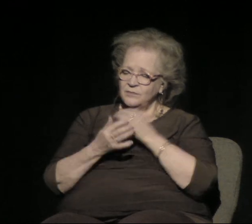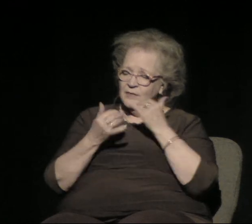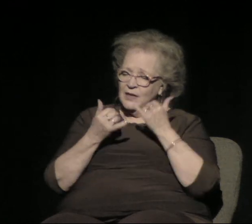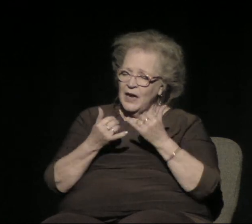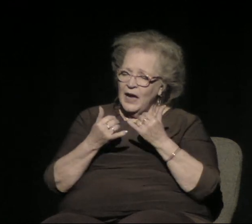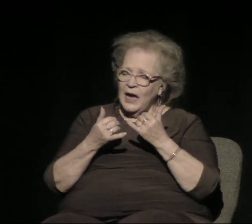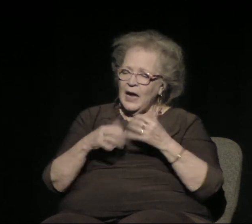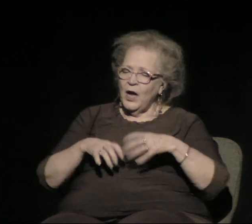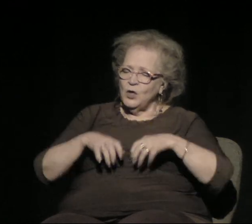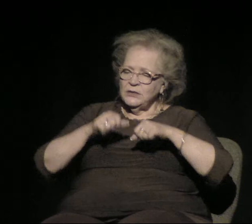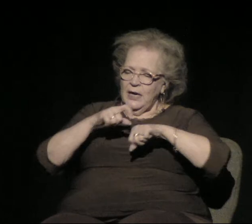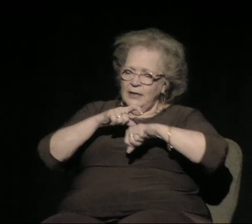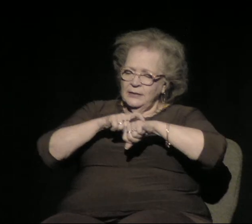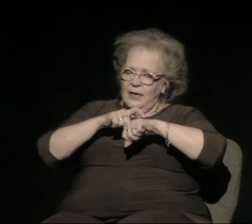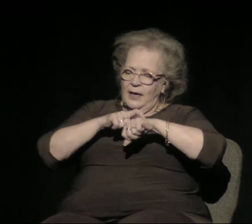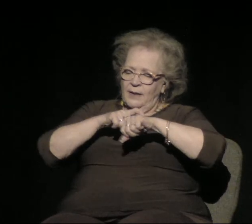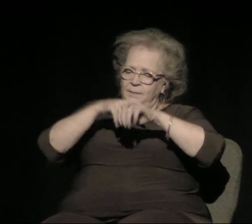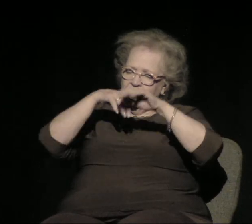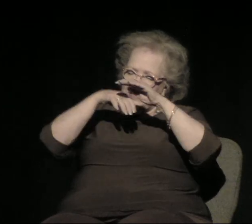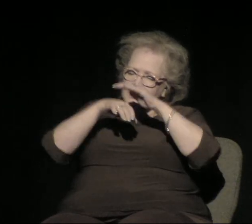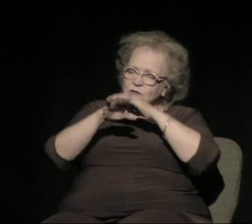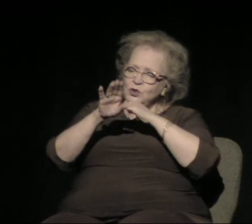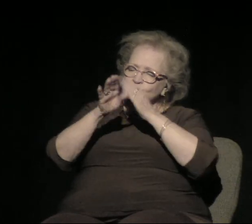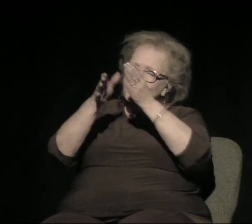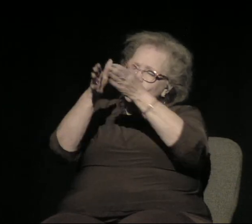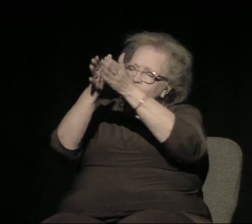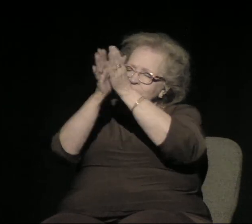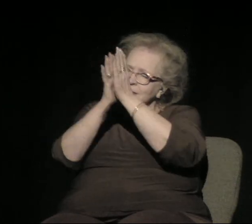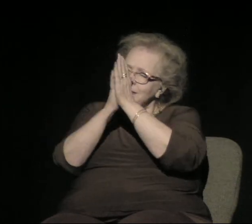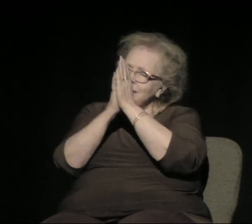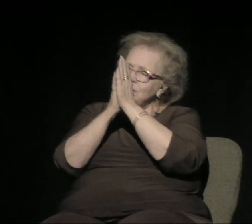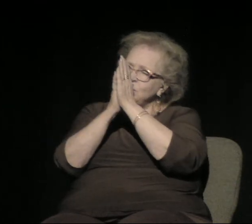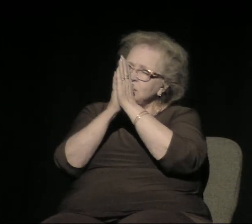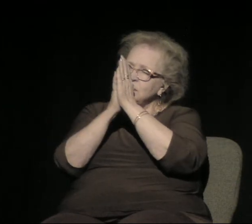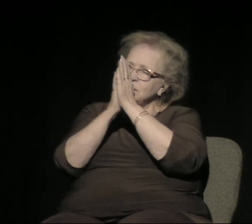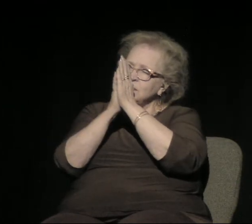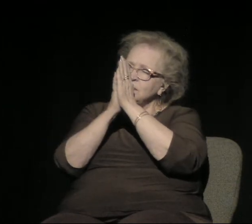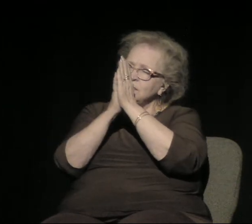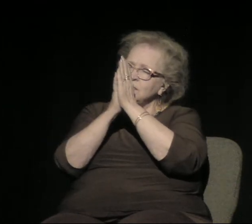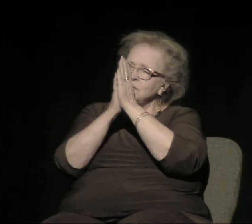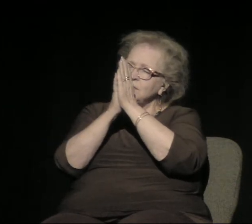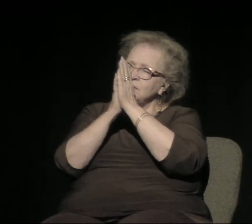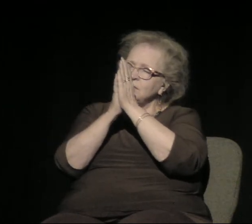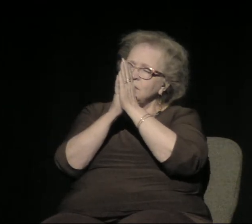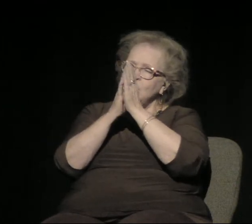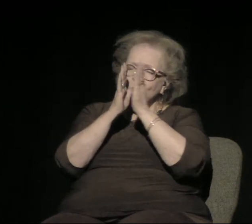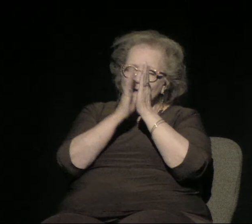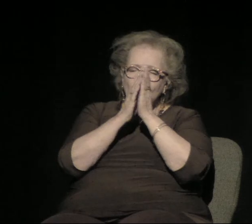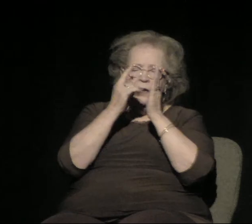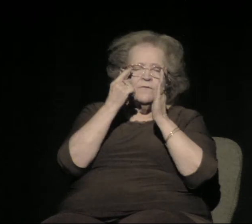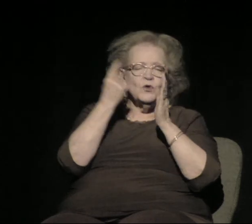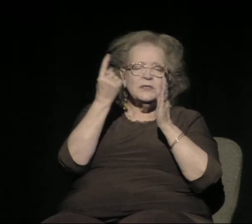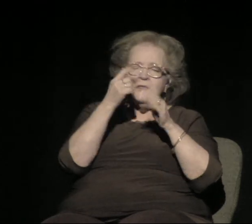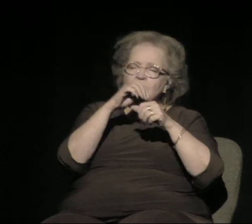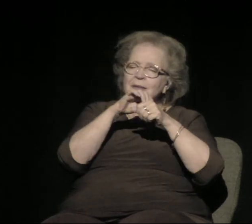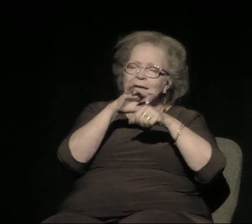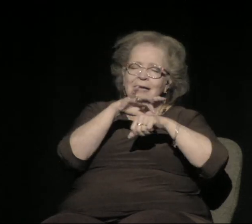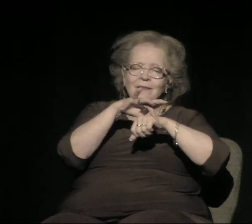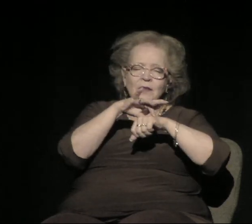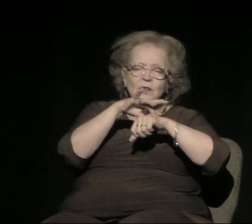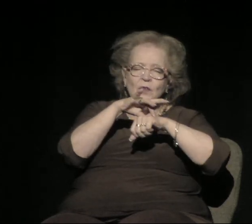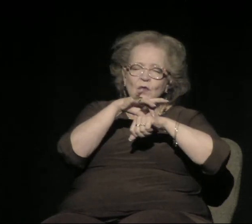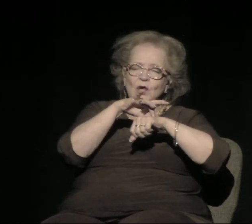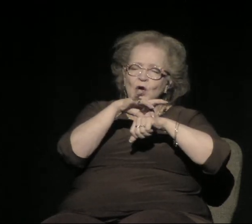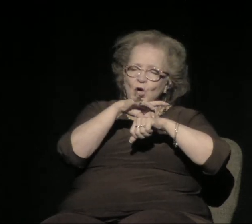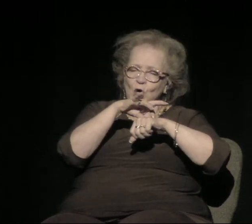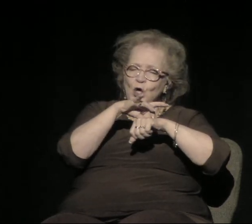now let's take some time and enter into petition. Let's start by praying for something in the world. There's an earthquake